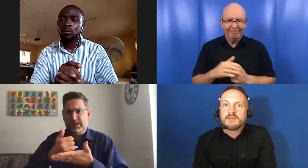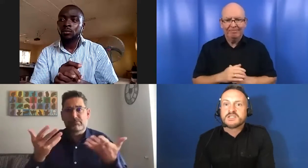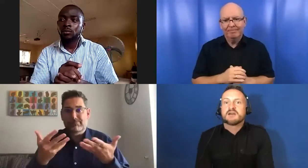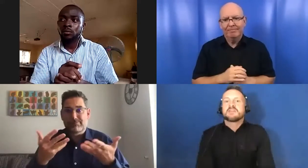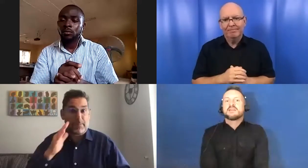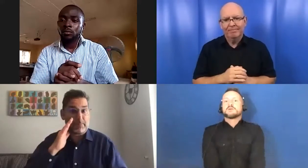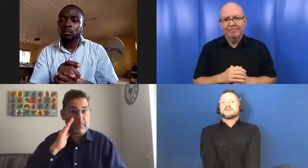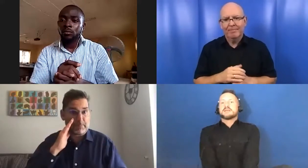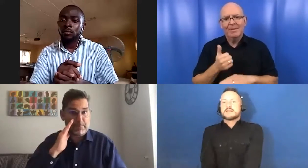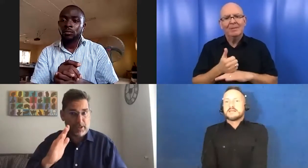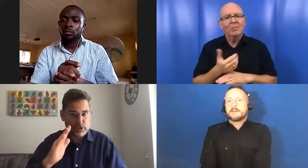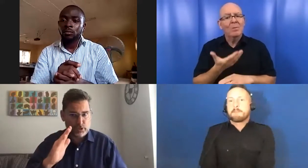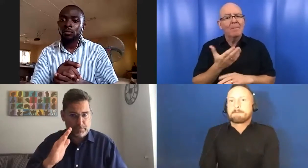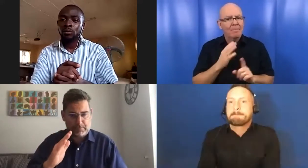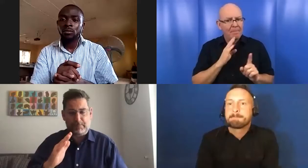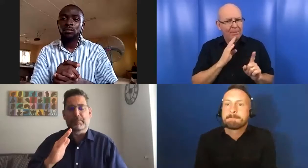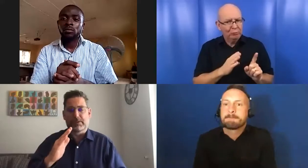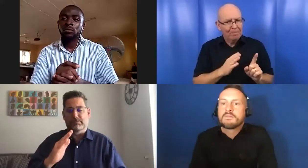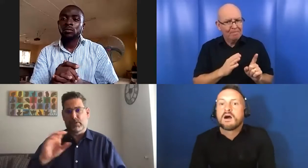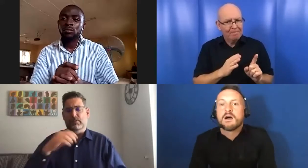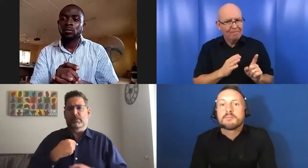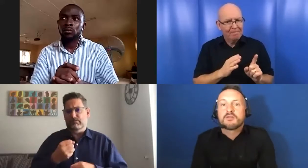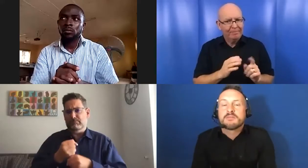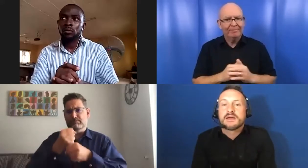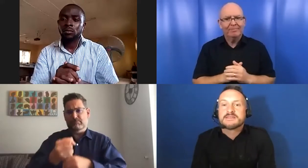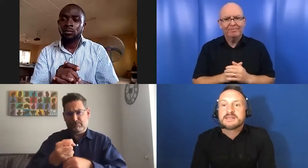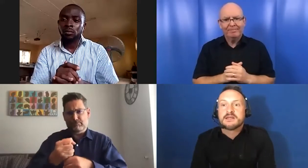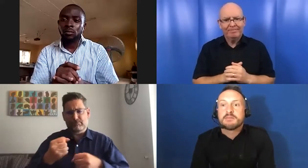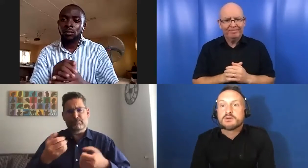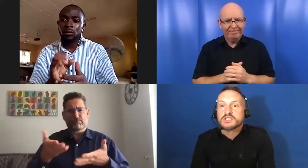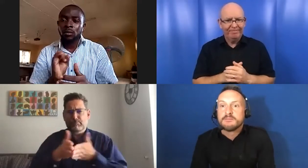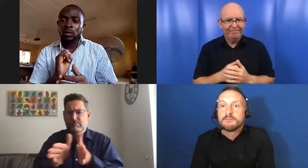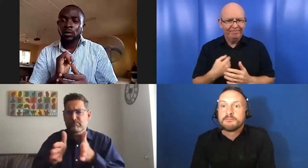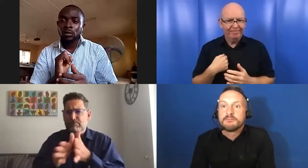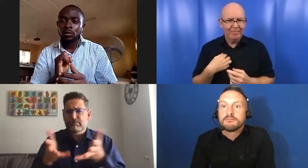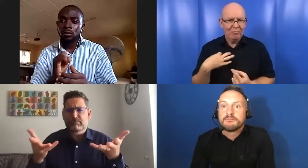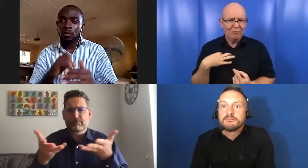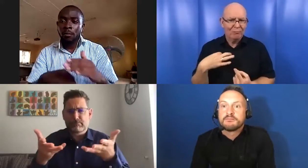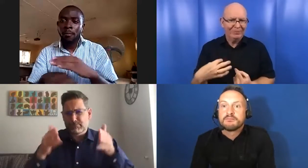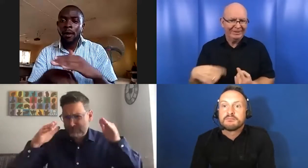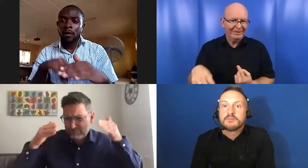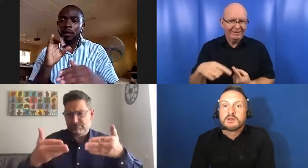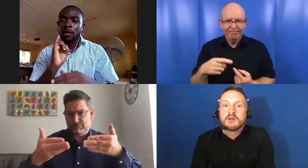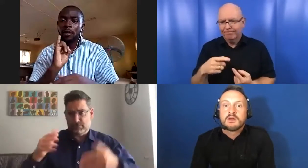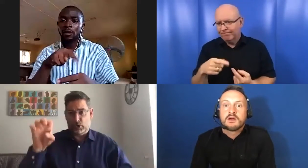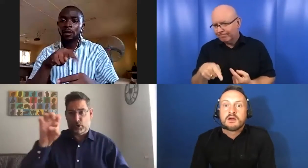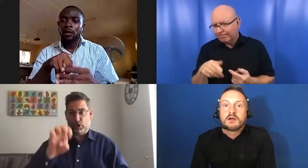I'm the chair of the EUED. I'm currently based in Belgium.